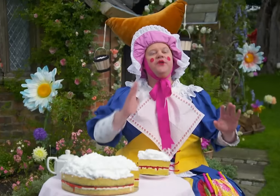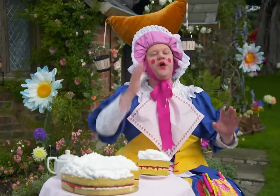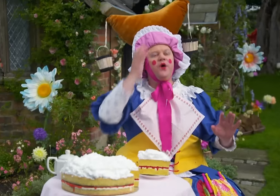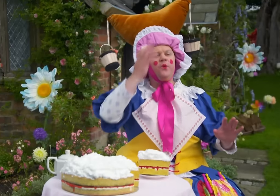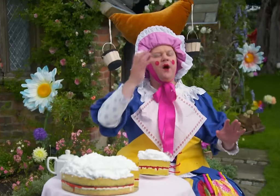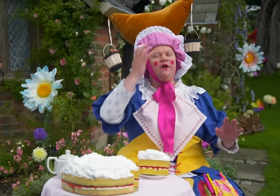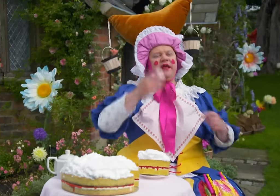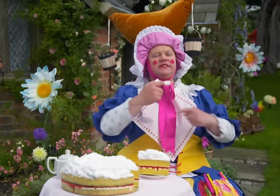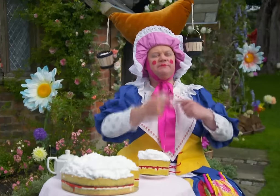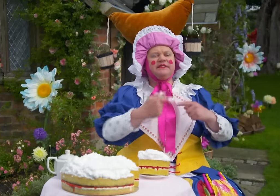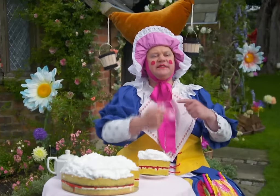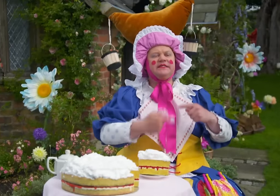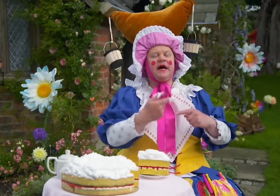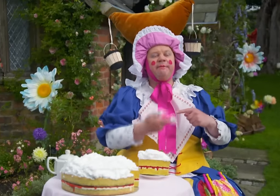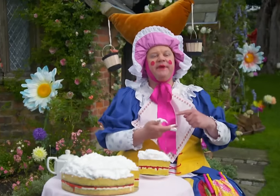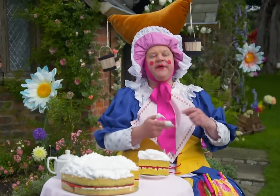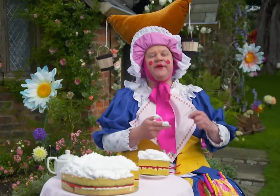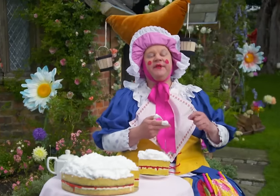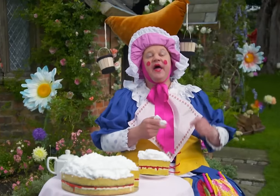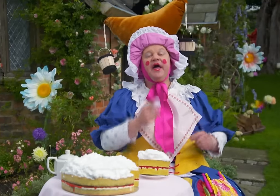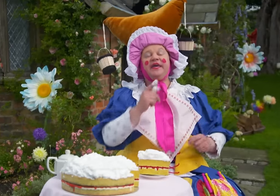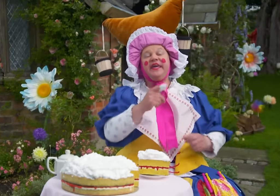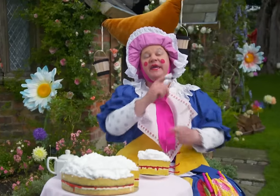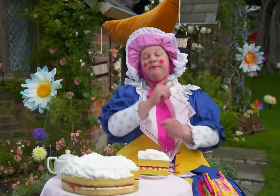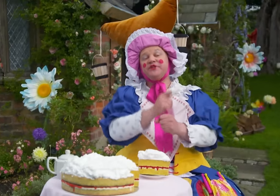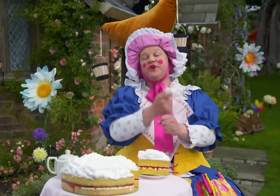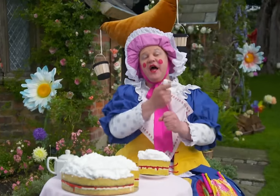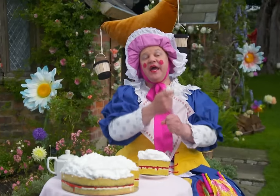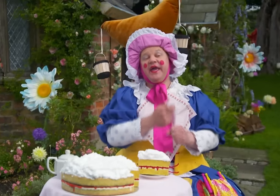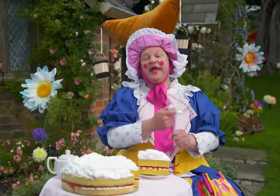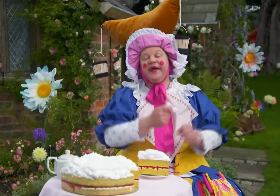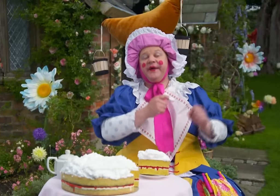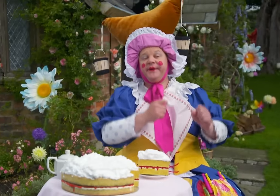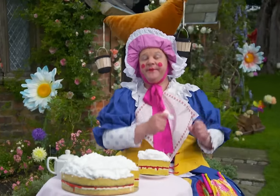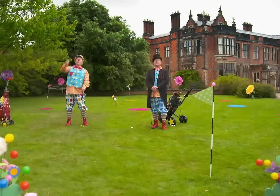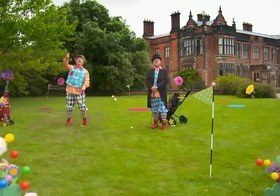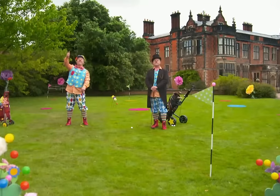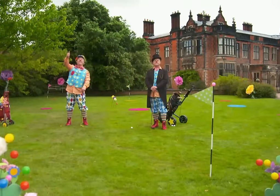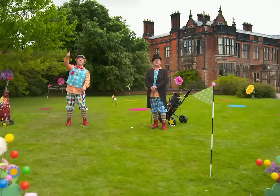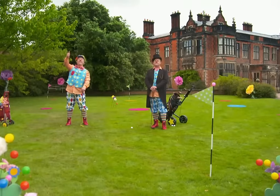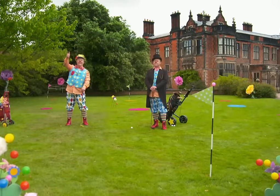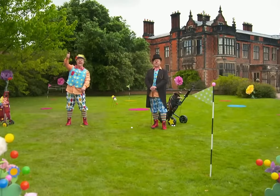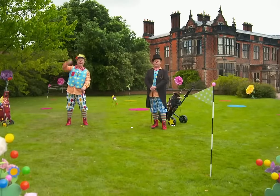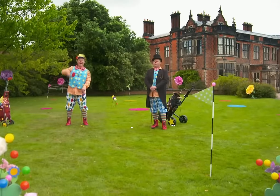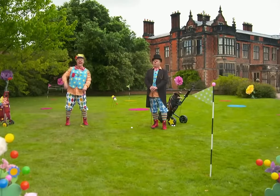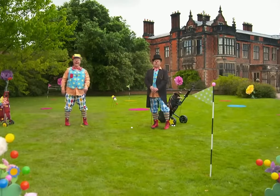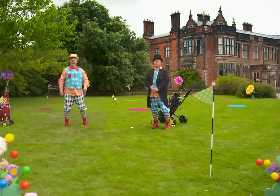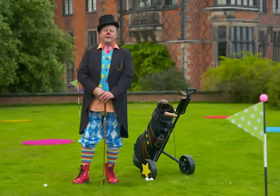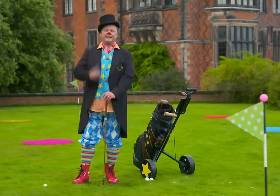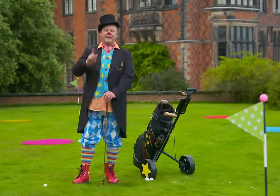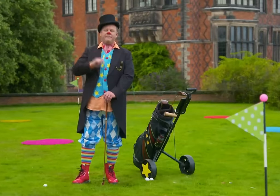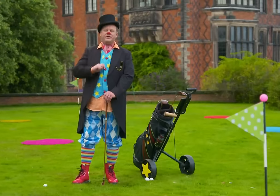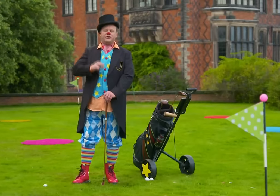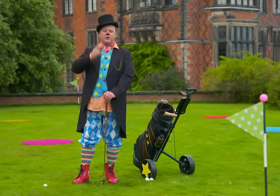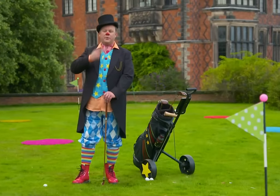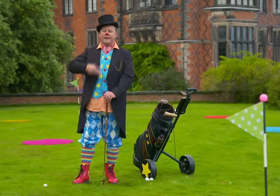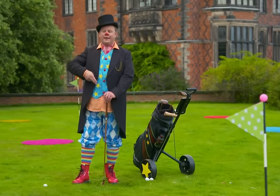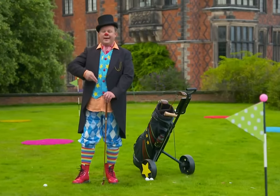No worries, Mr. Tumble. Keep trying. Will do. Well, look, let me show you again,